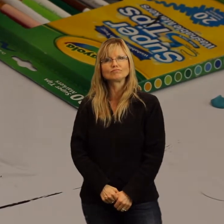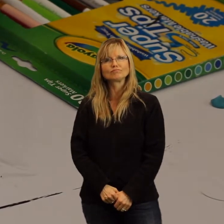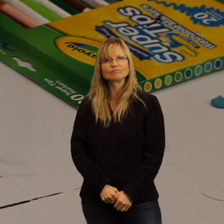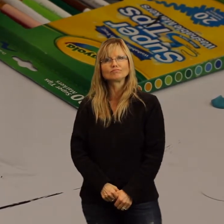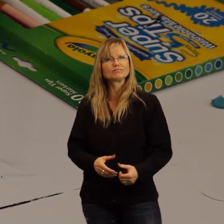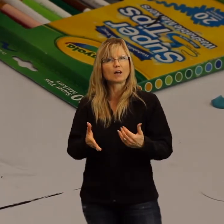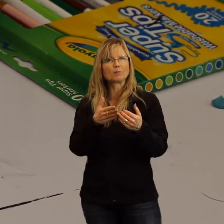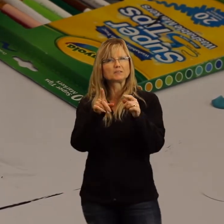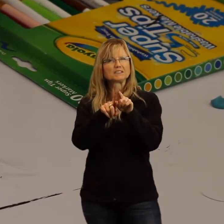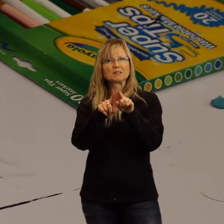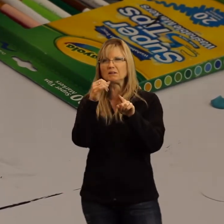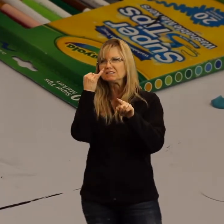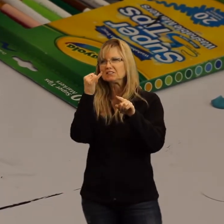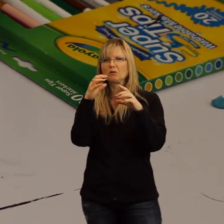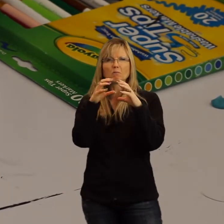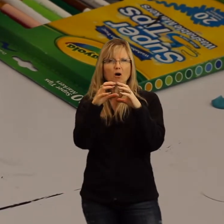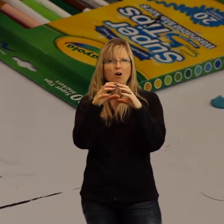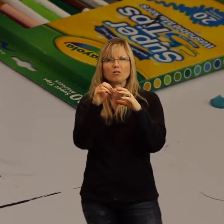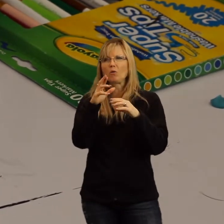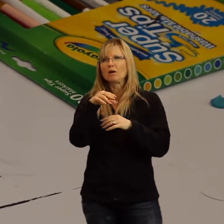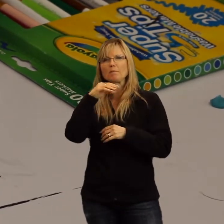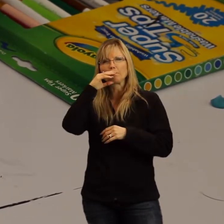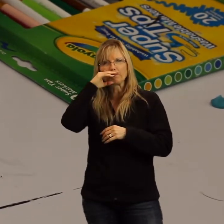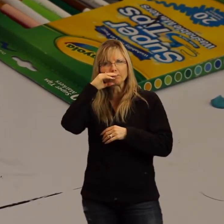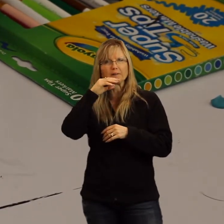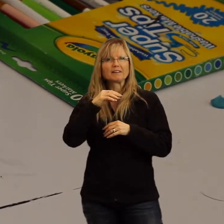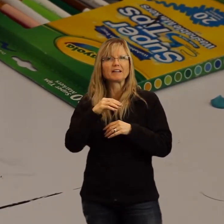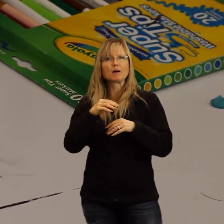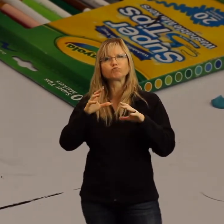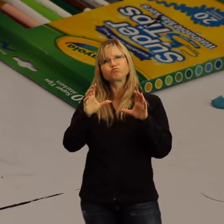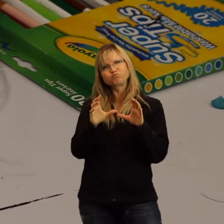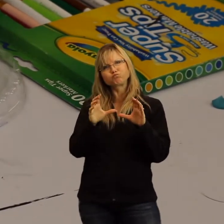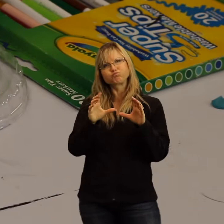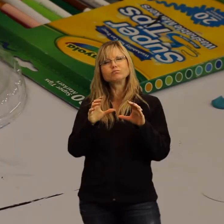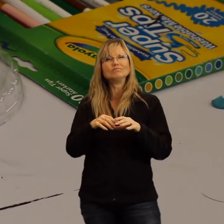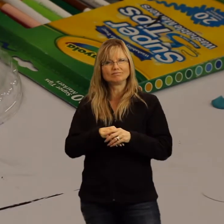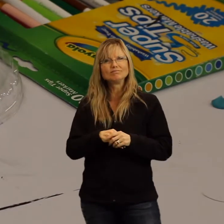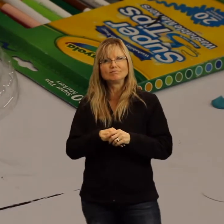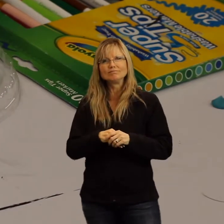a ball or pumpkin kind of looking thing.